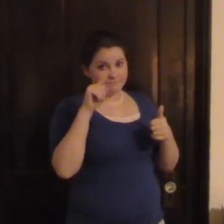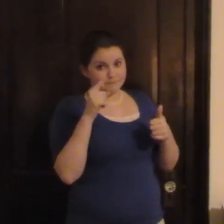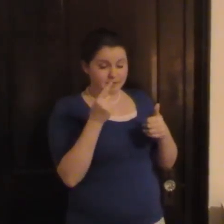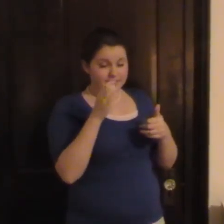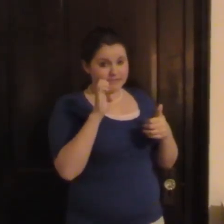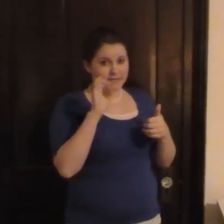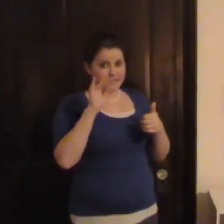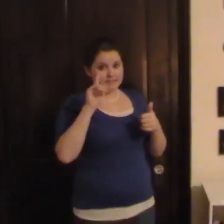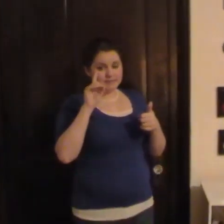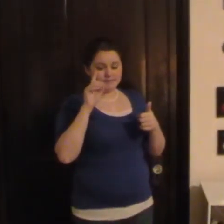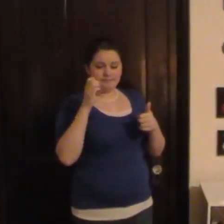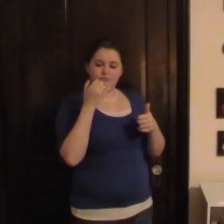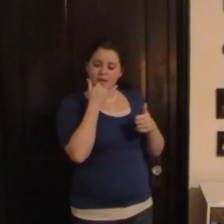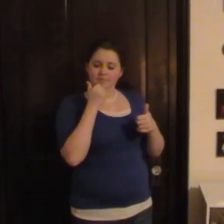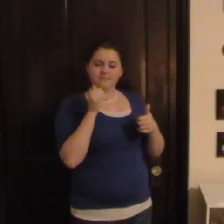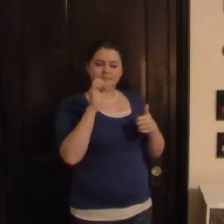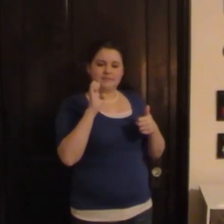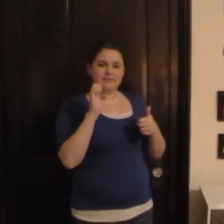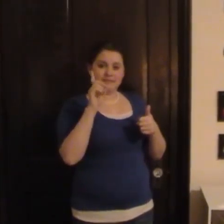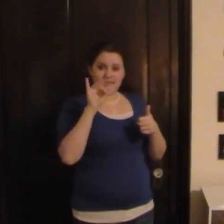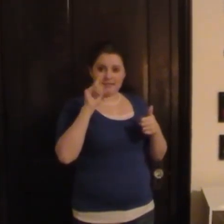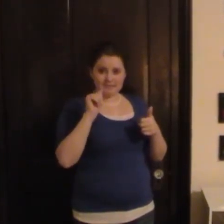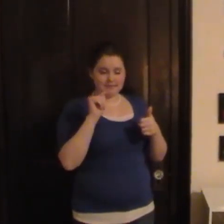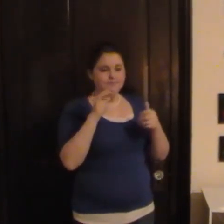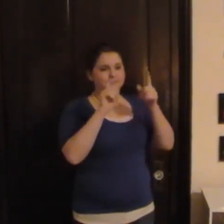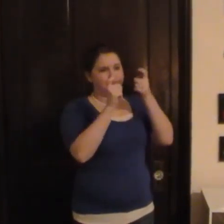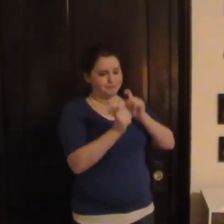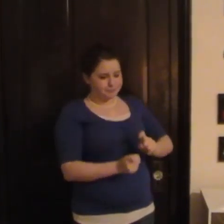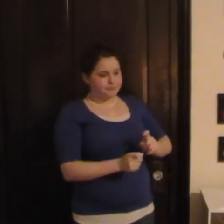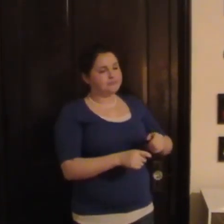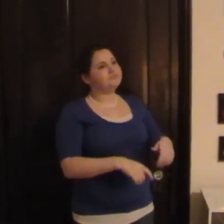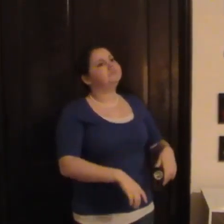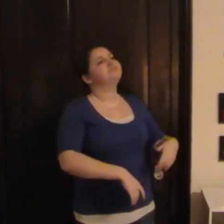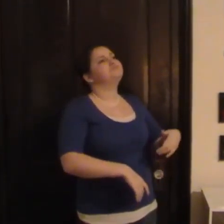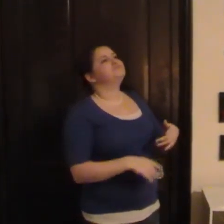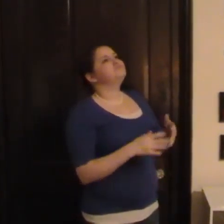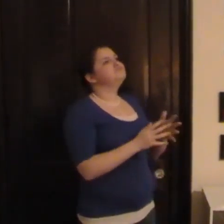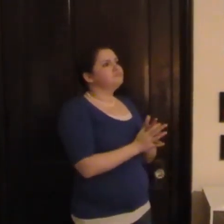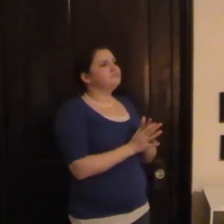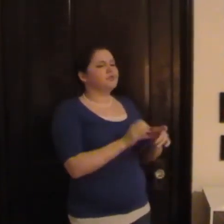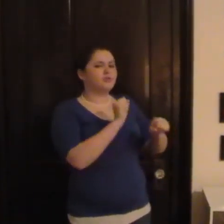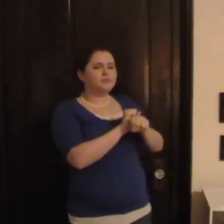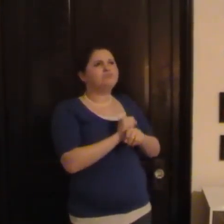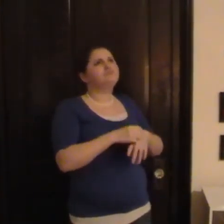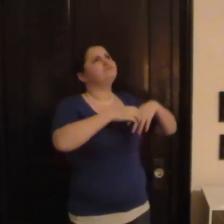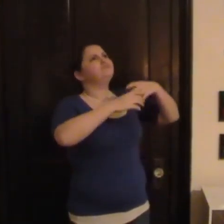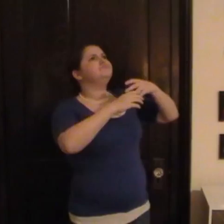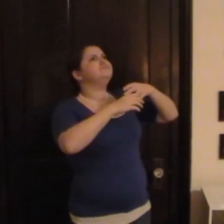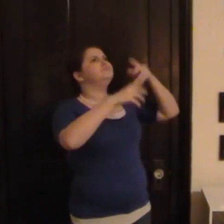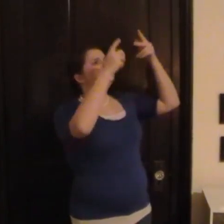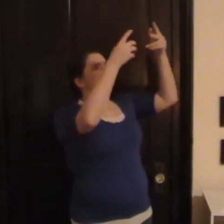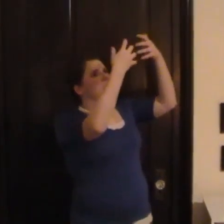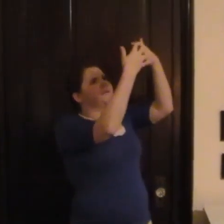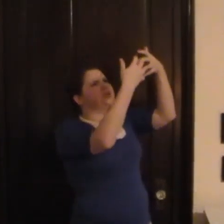to ensure that the information you've inputted actually matches what is supposed to be there so that you haven't done something